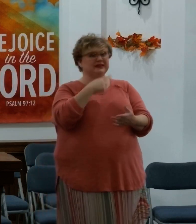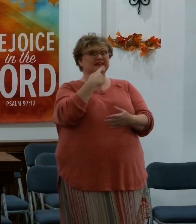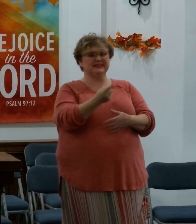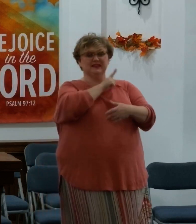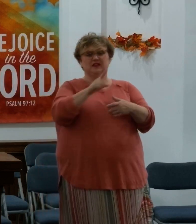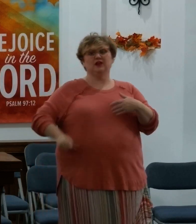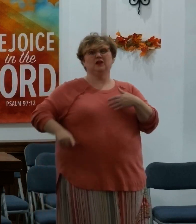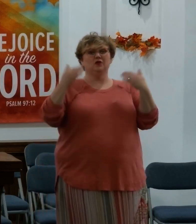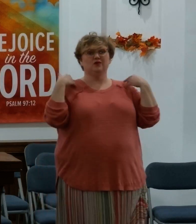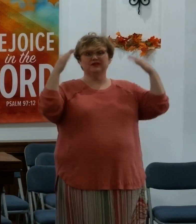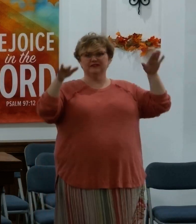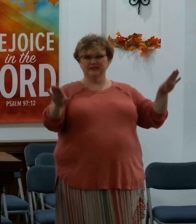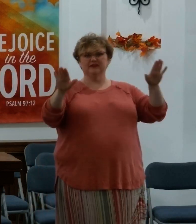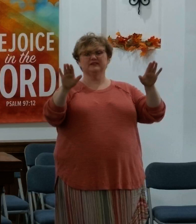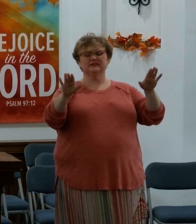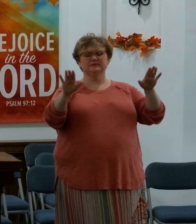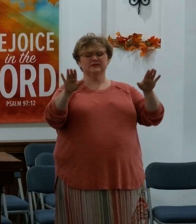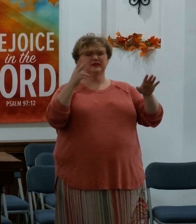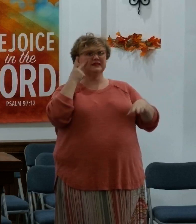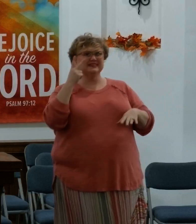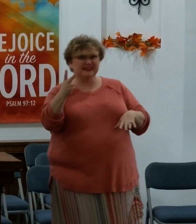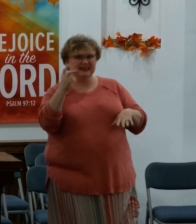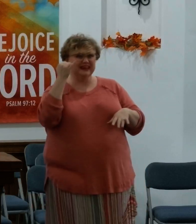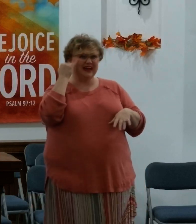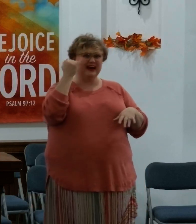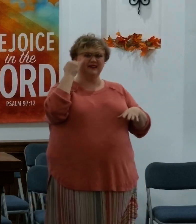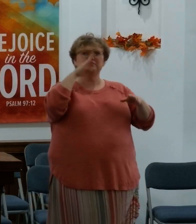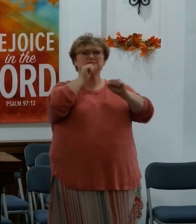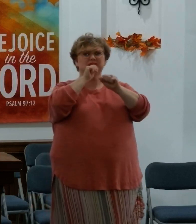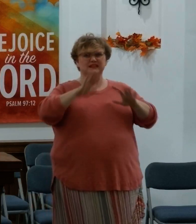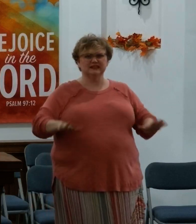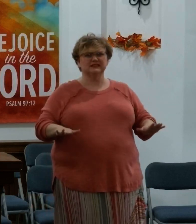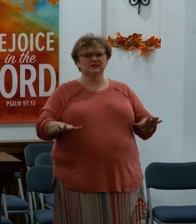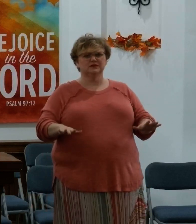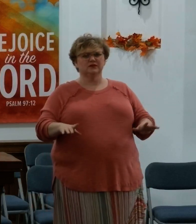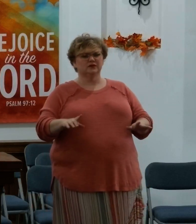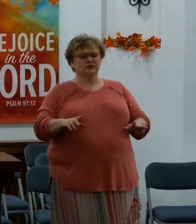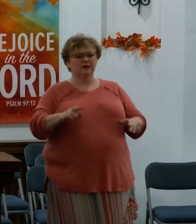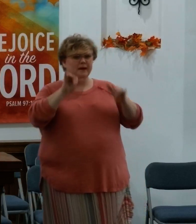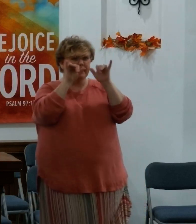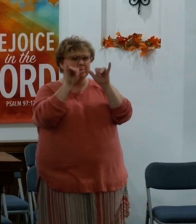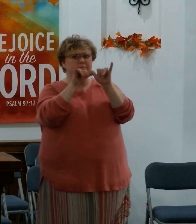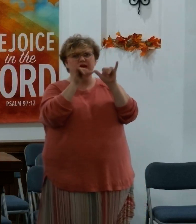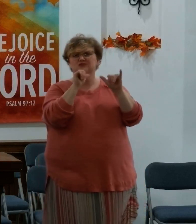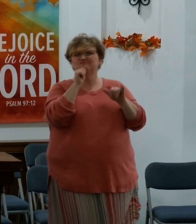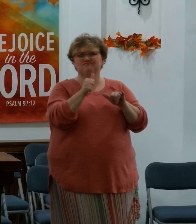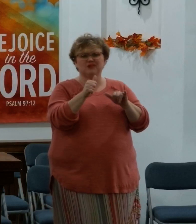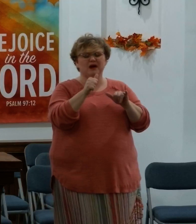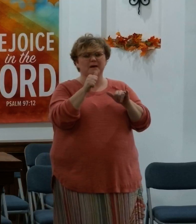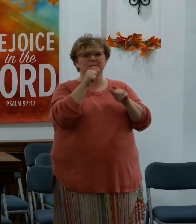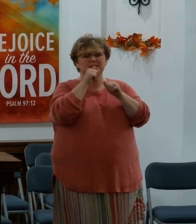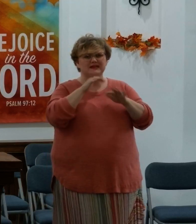the Lord of hosts, and see if a blessing, a measured